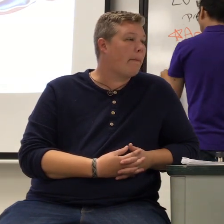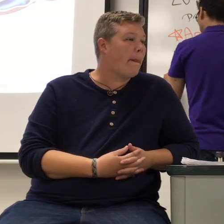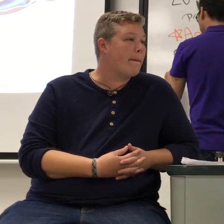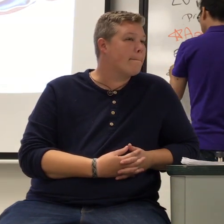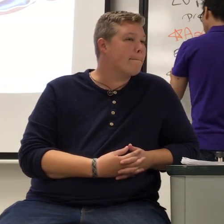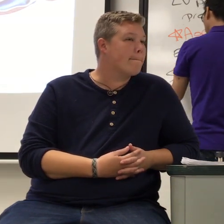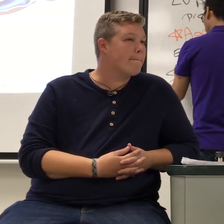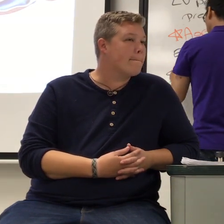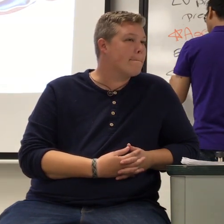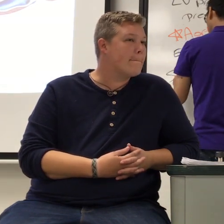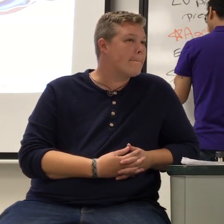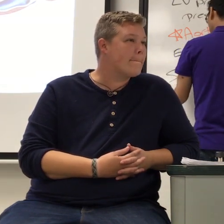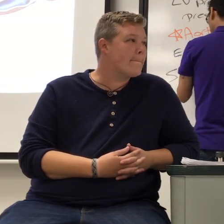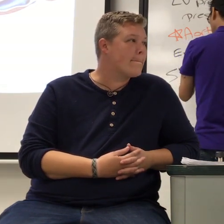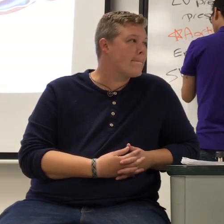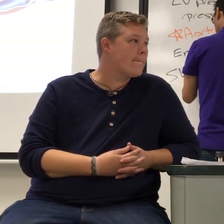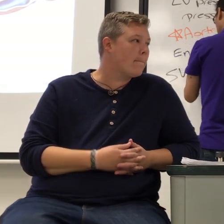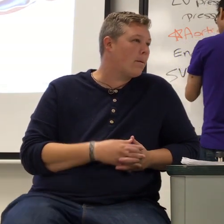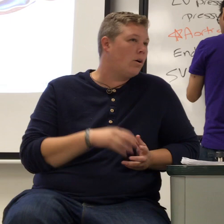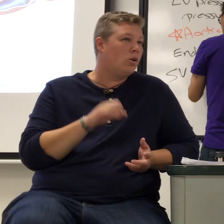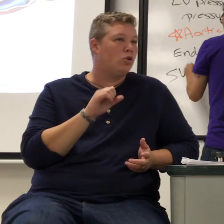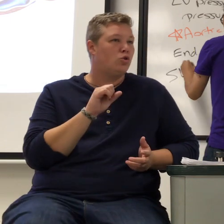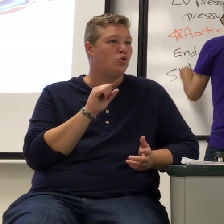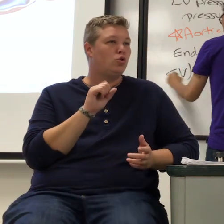Stroke volume, SV.